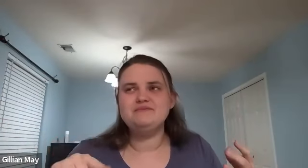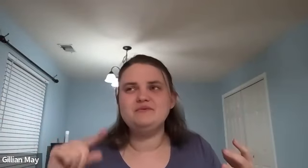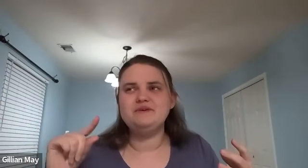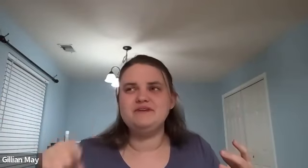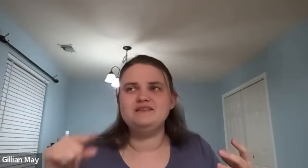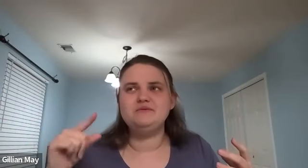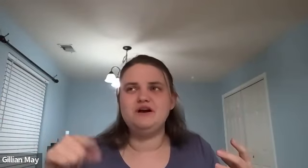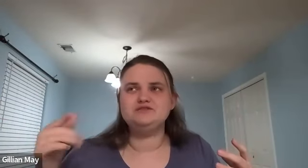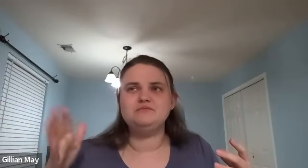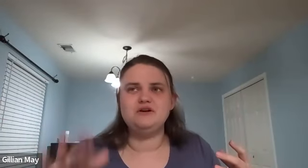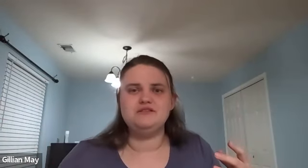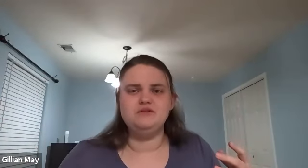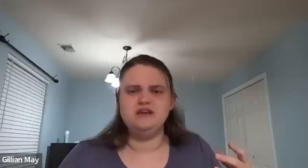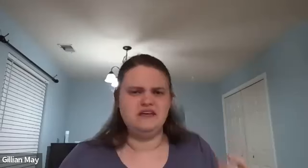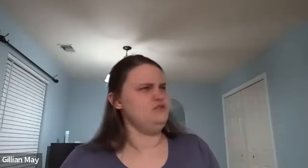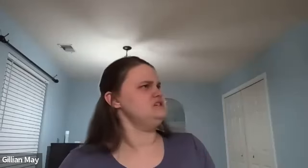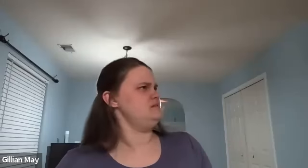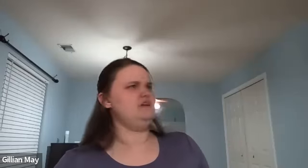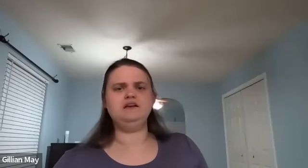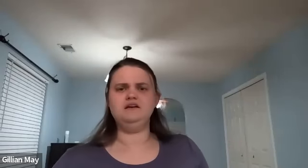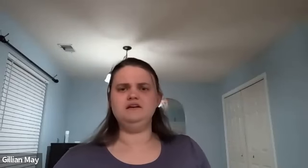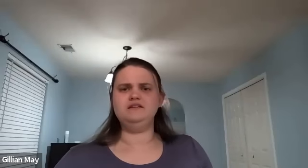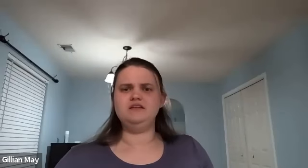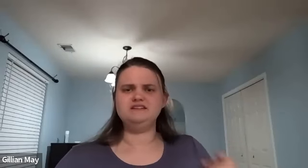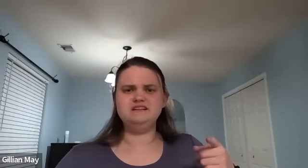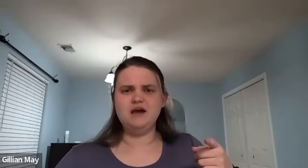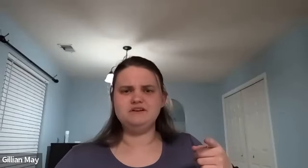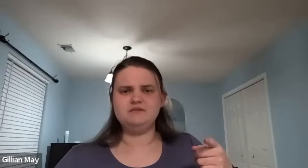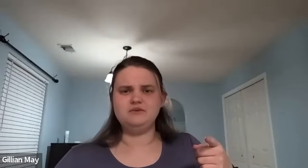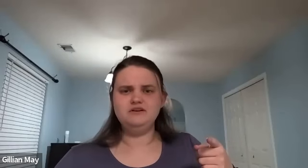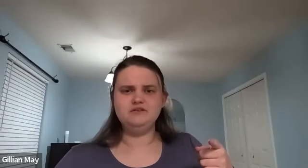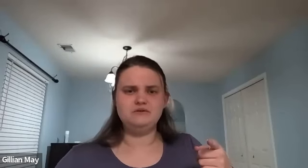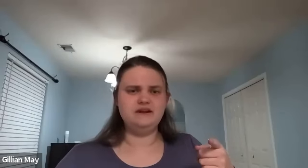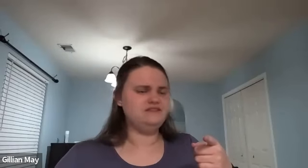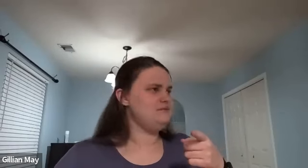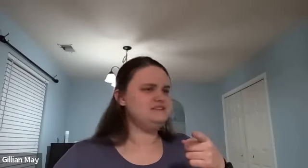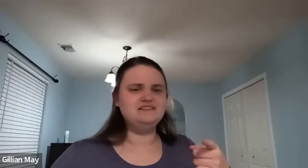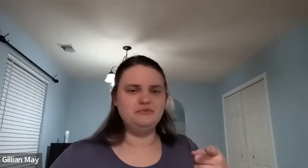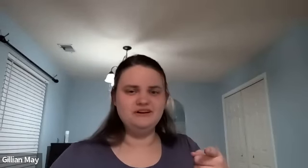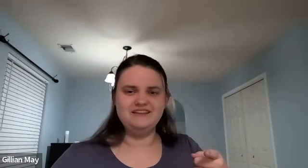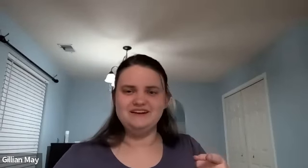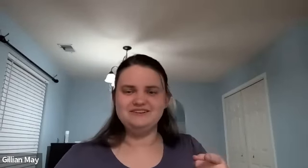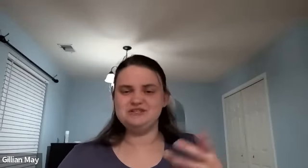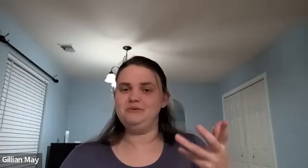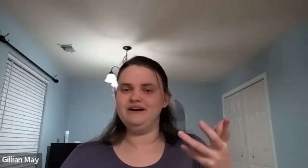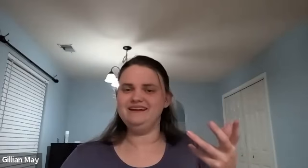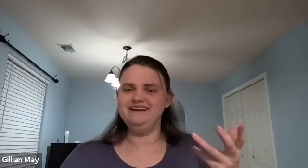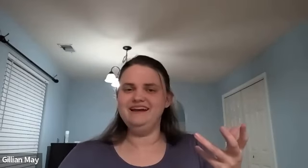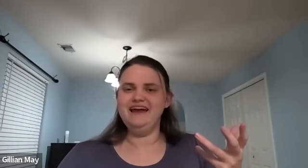remember when we finally watched one part of the movie and they looked at me like, that didn't happen in the book, or wait, that wasn't in the book. And they're just like, what? And I